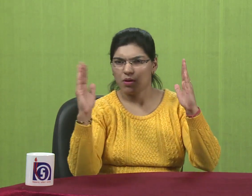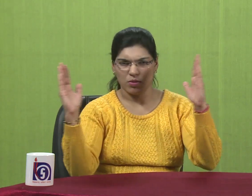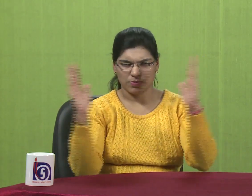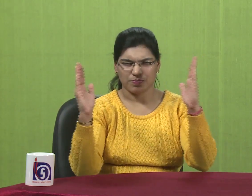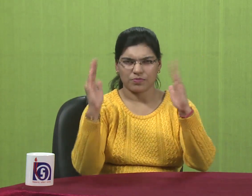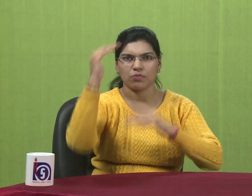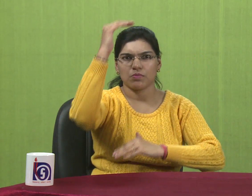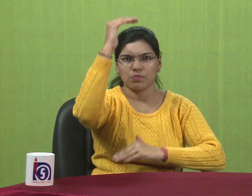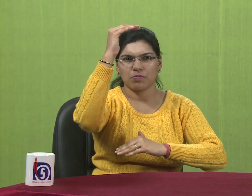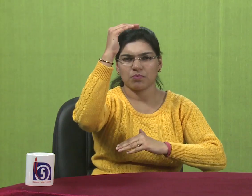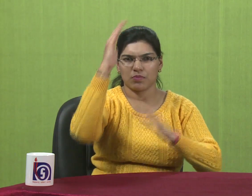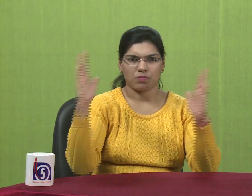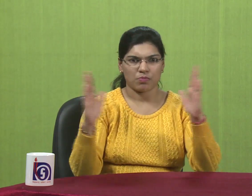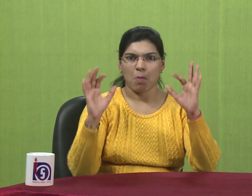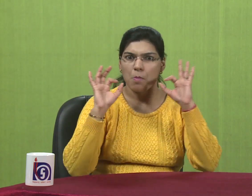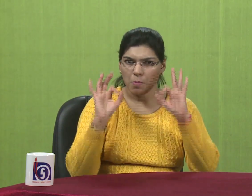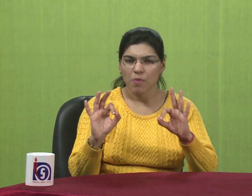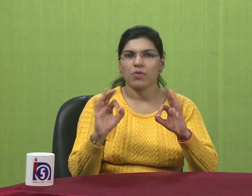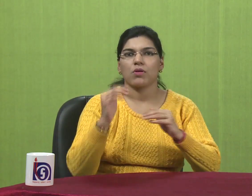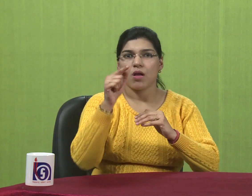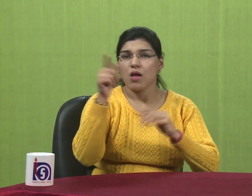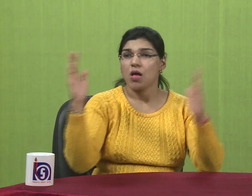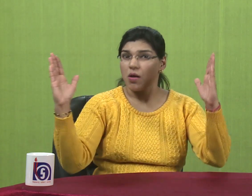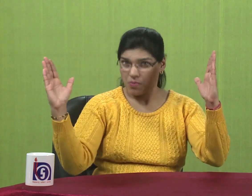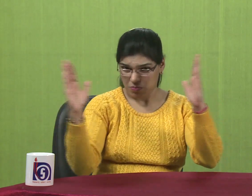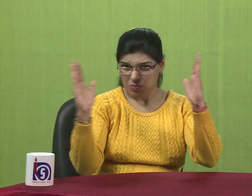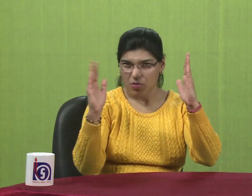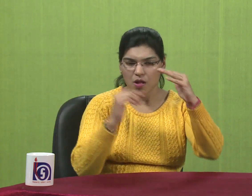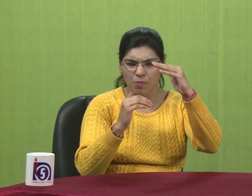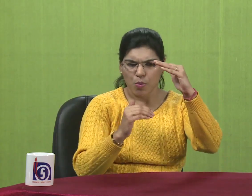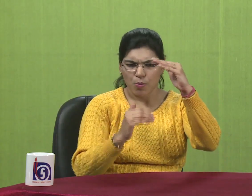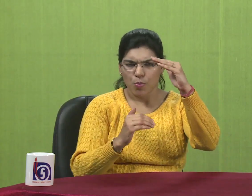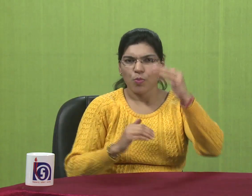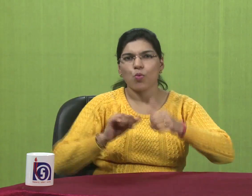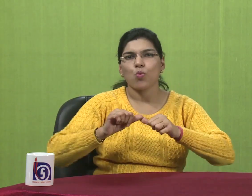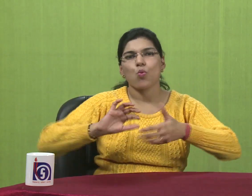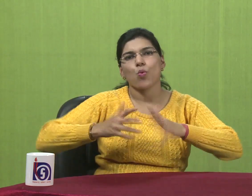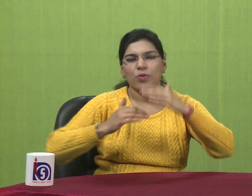You can select the margins you want to have for your page,